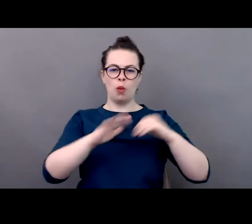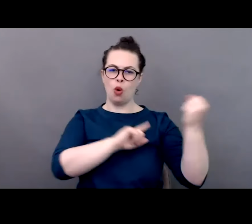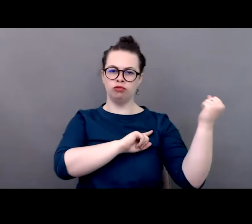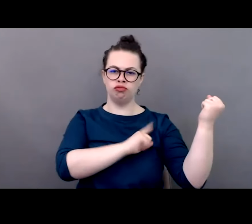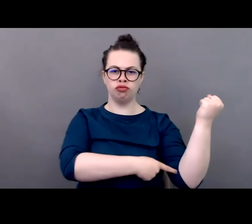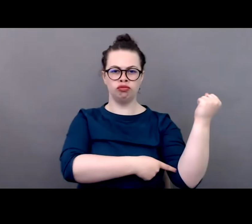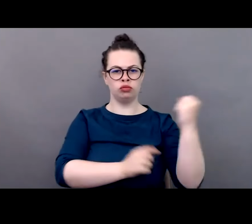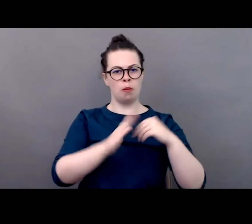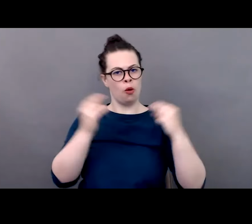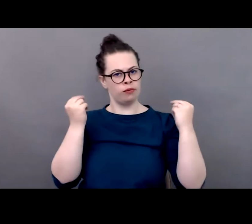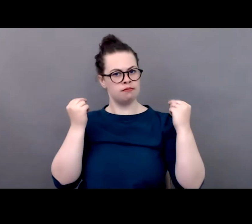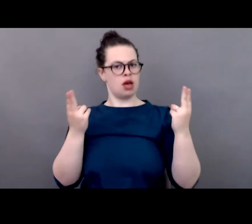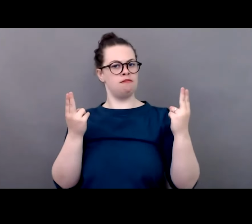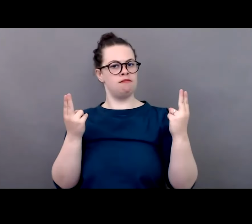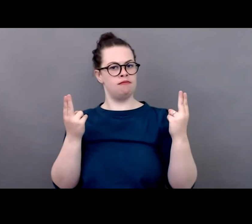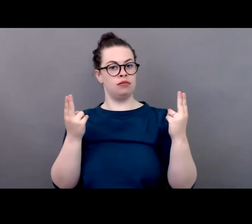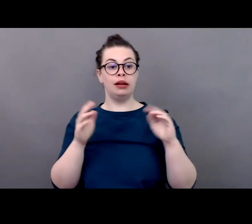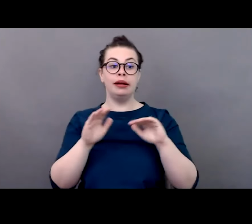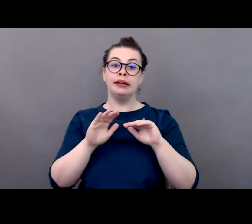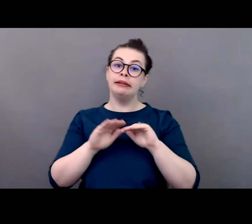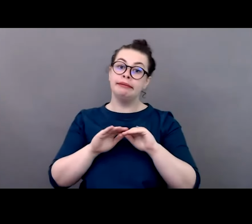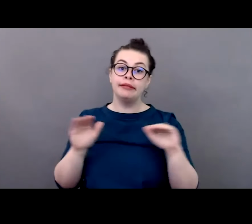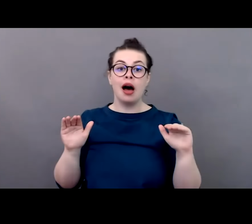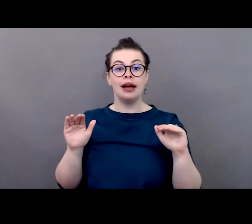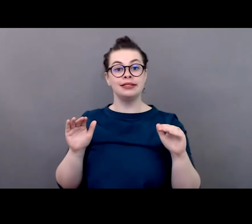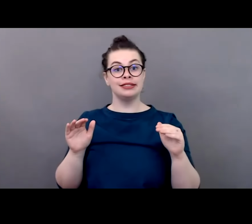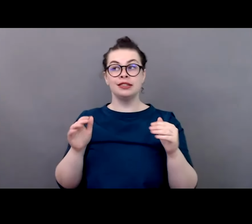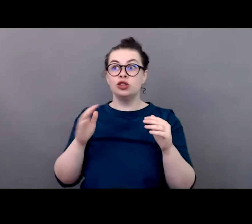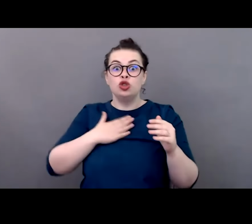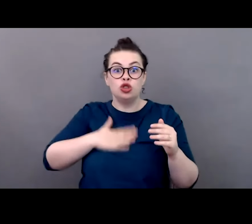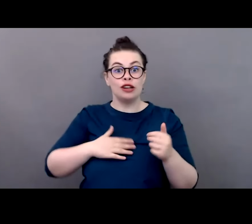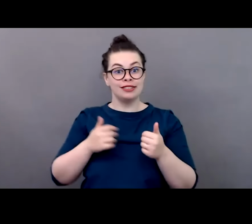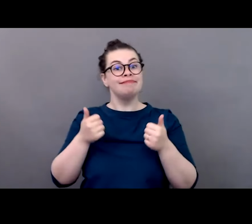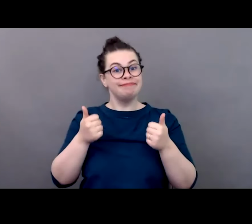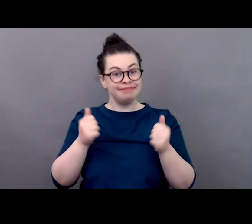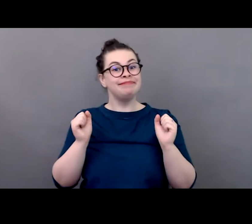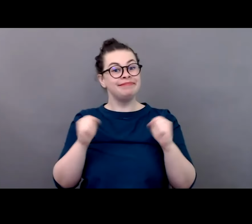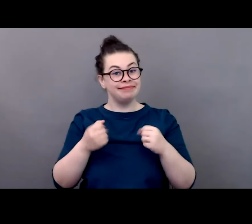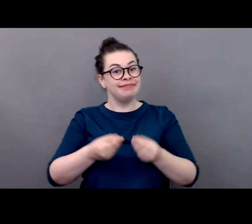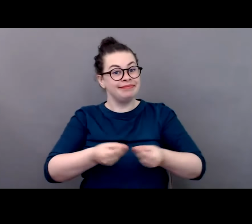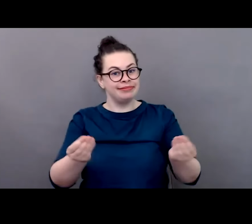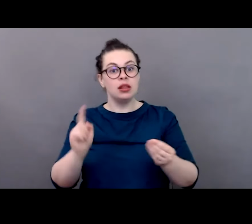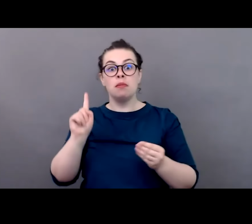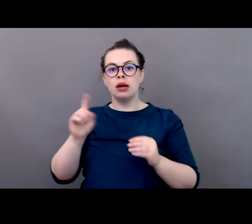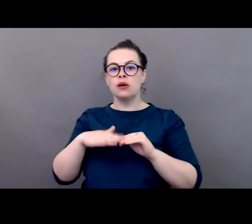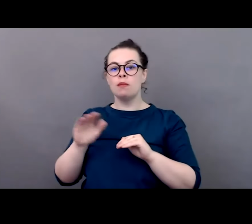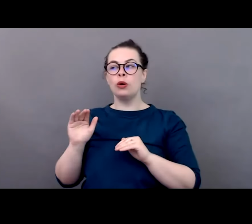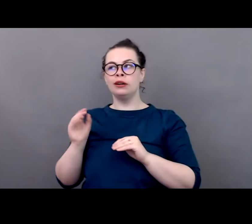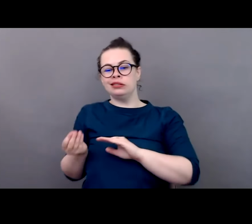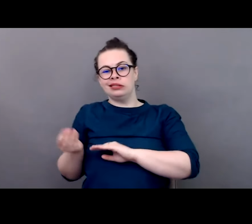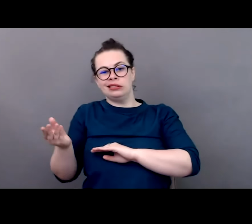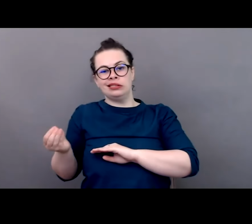CRPD committee not simply to deliver a good decision, but to deliver a decision which responds to